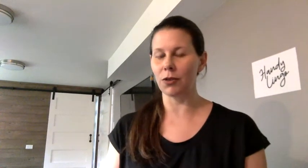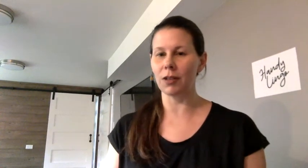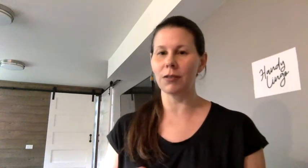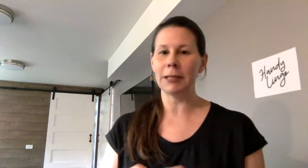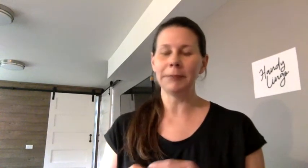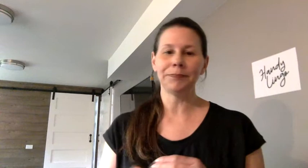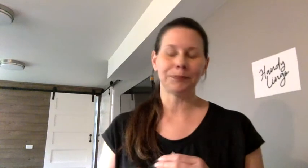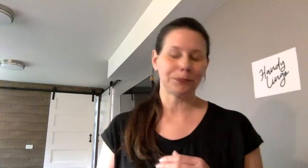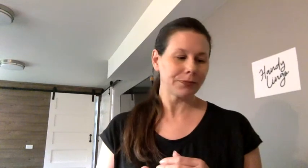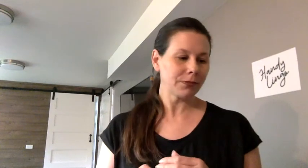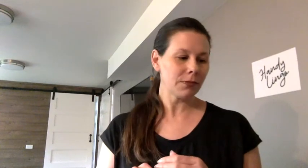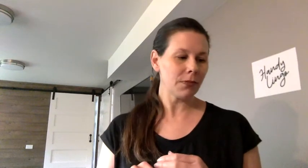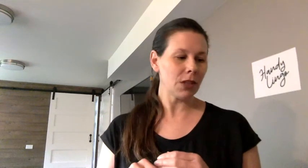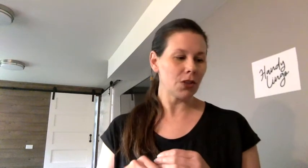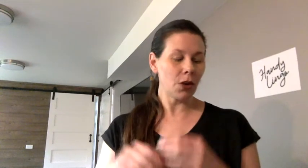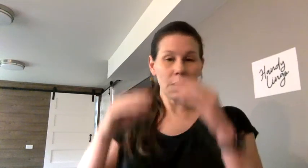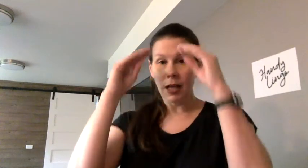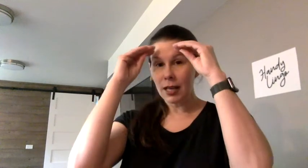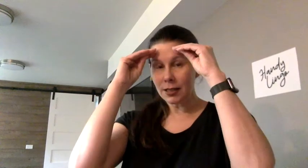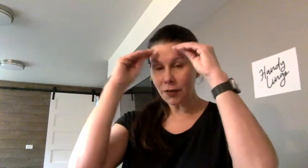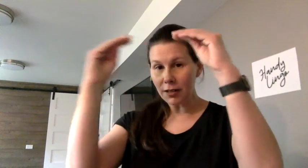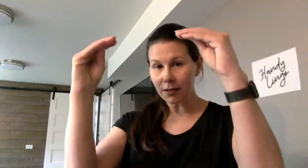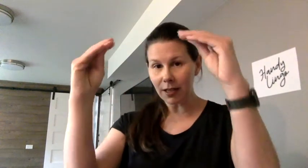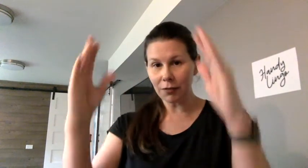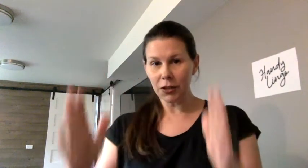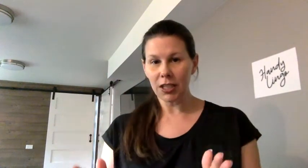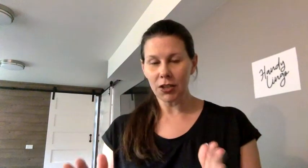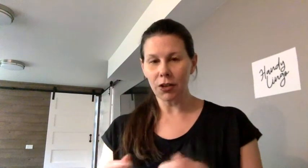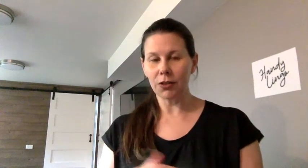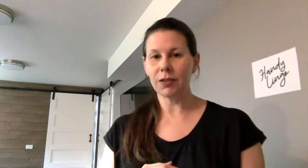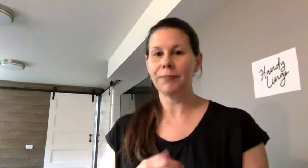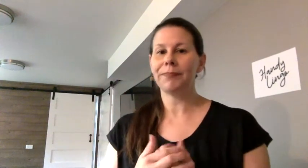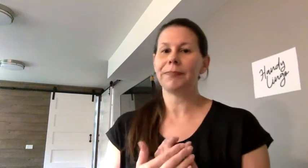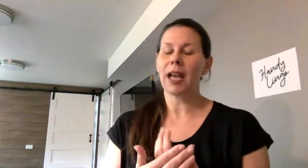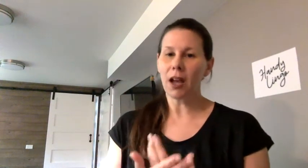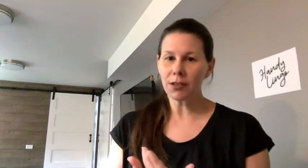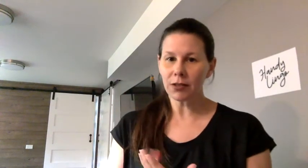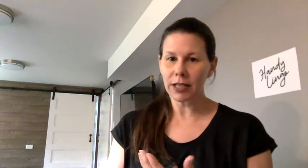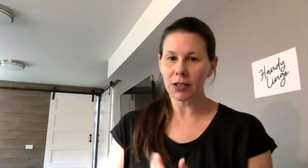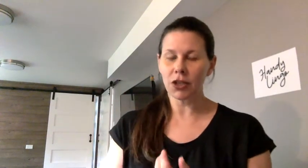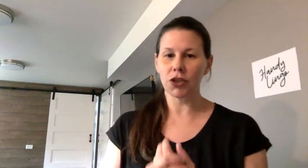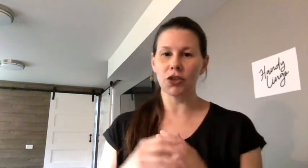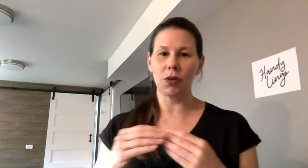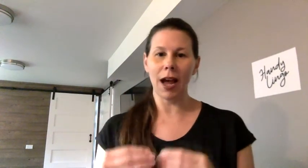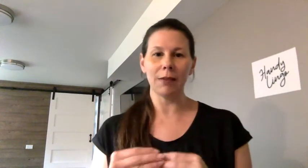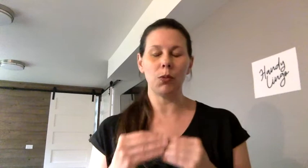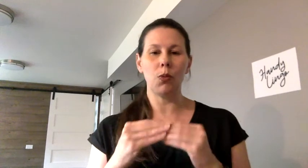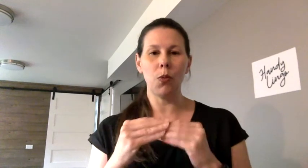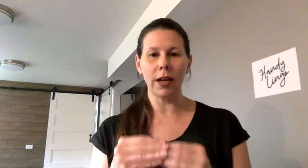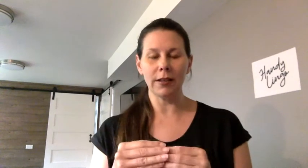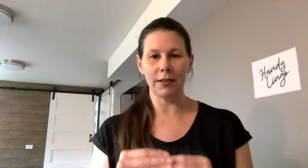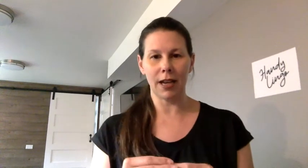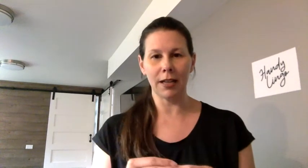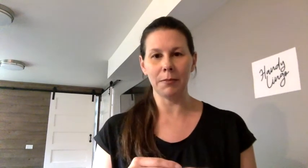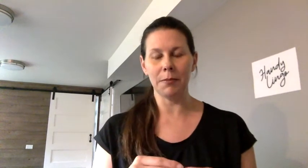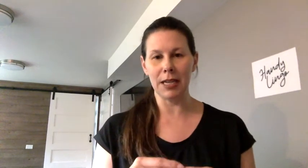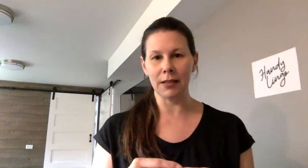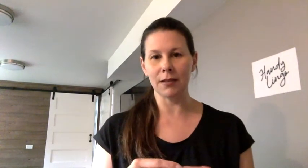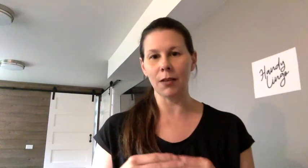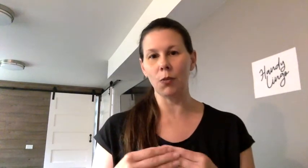stories. So as far as the sign for teacher goes, I also like to describe what the sign means and where